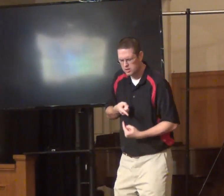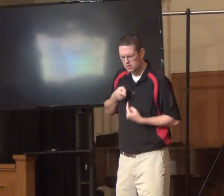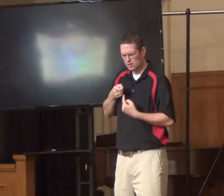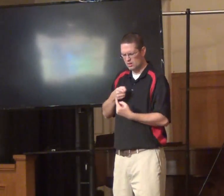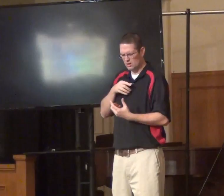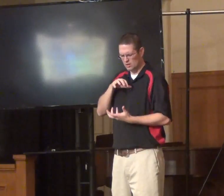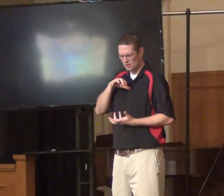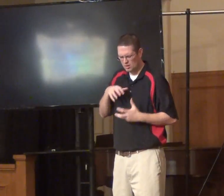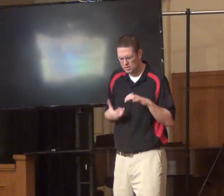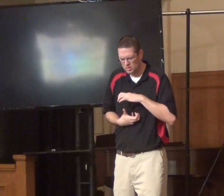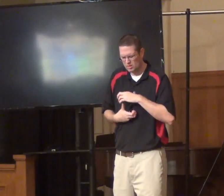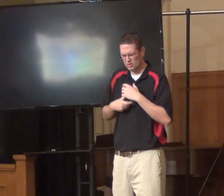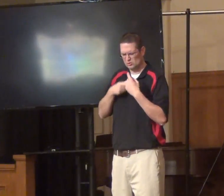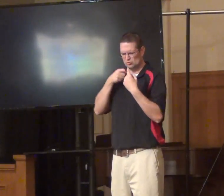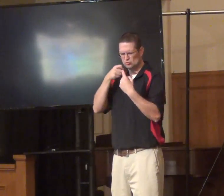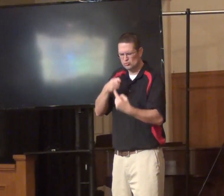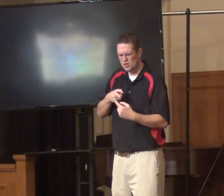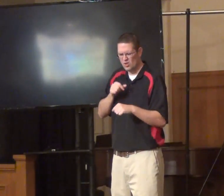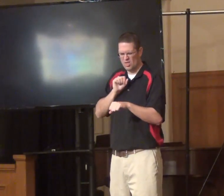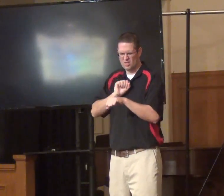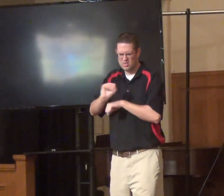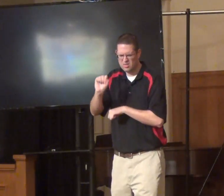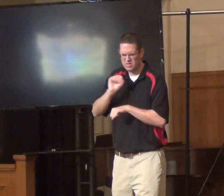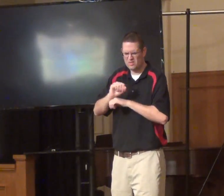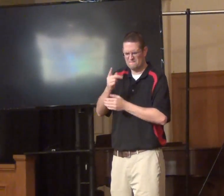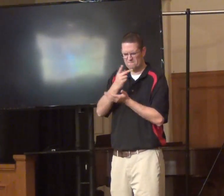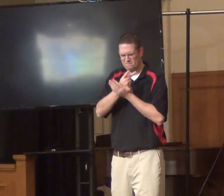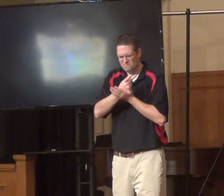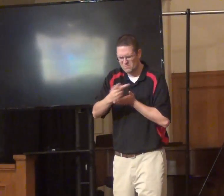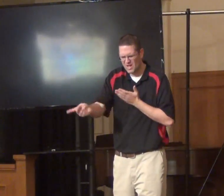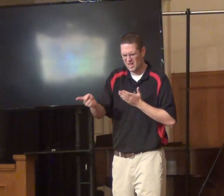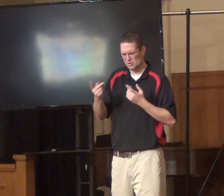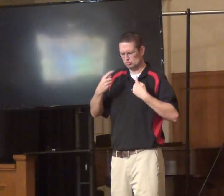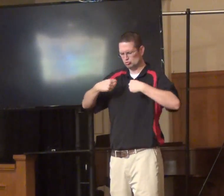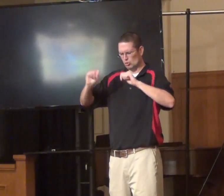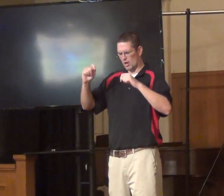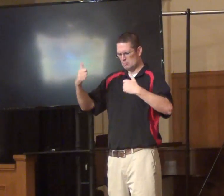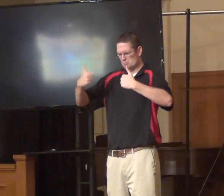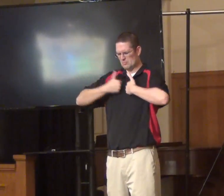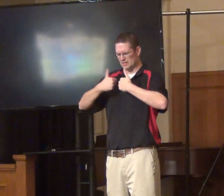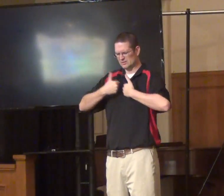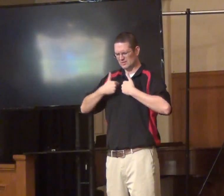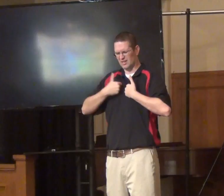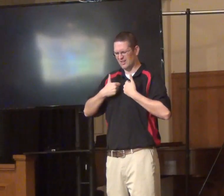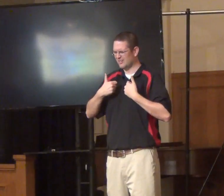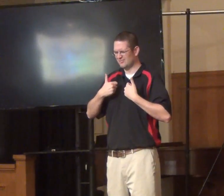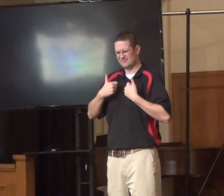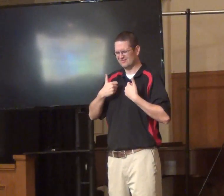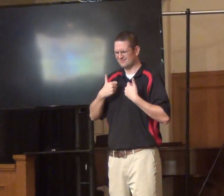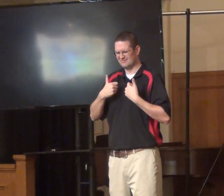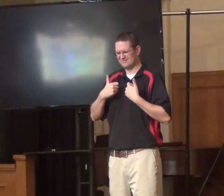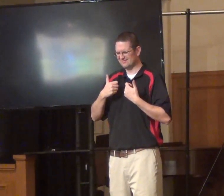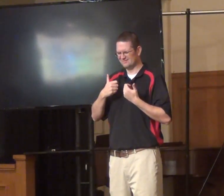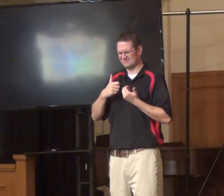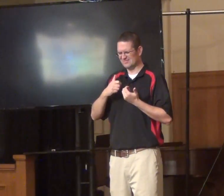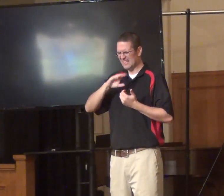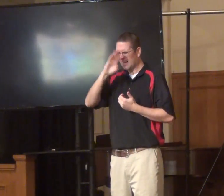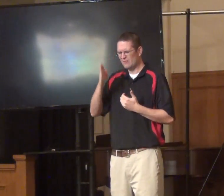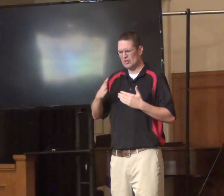That's why we struggle. That's why we work so hard and just fail trying to do it